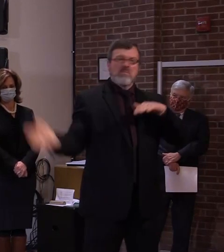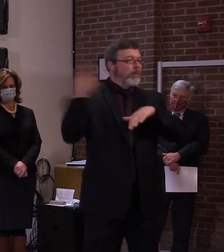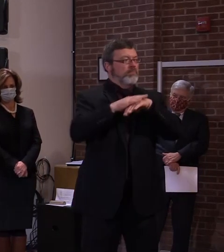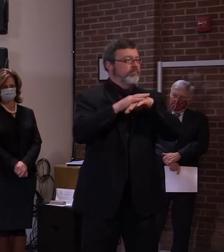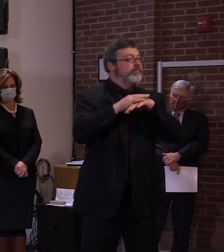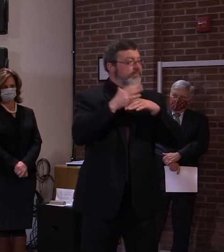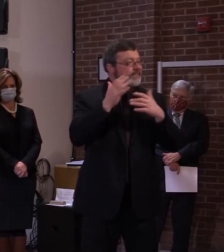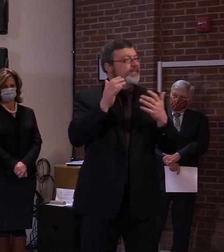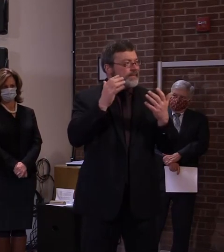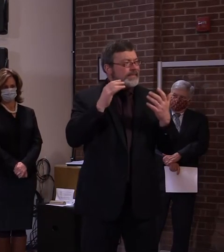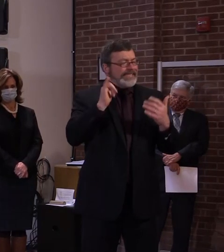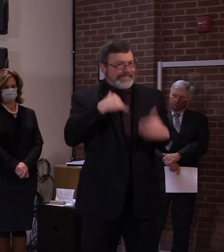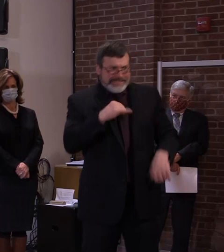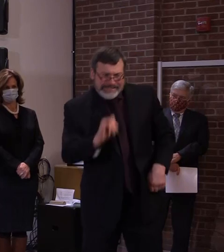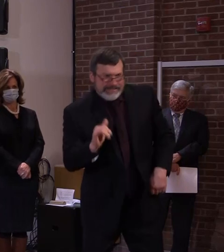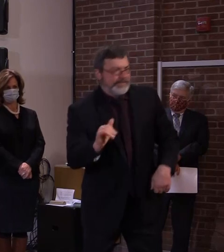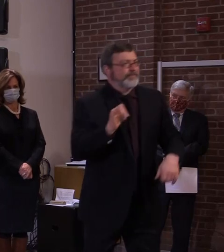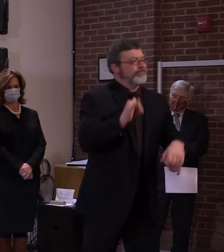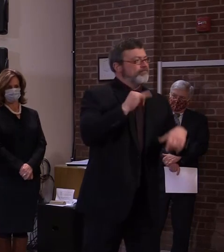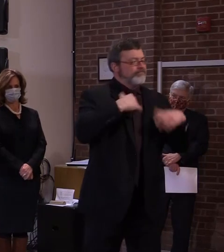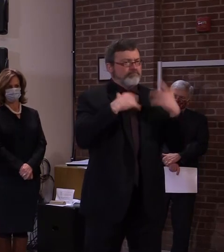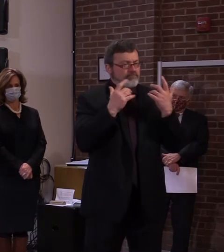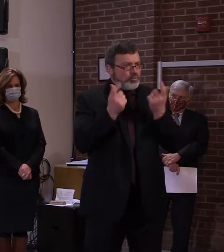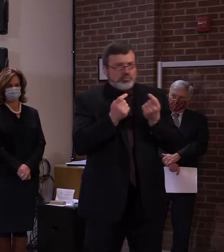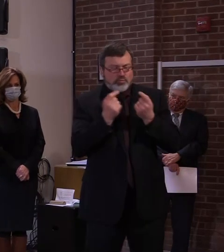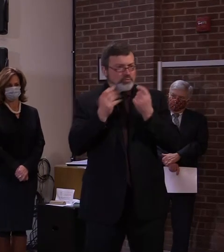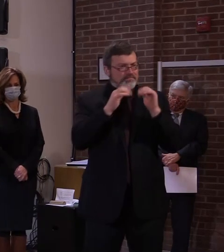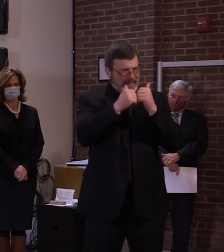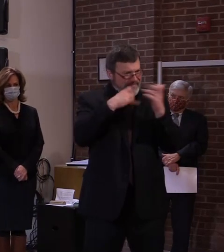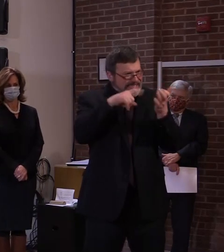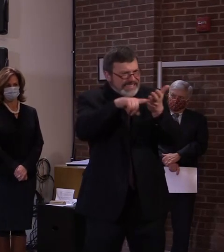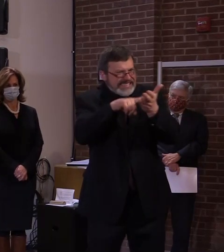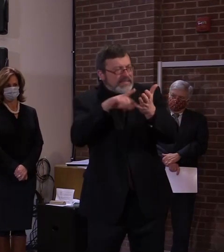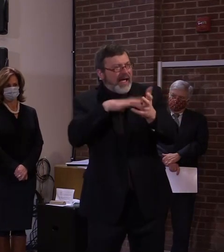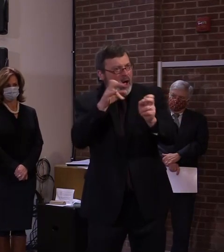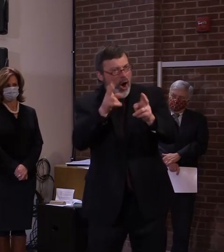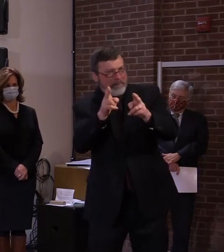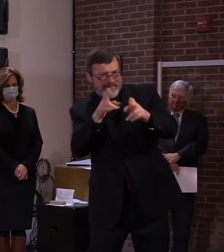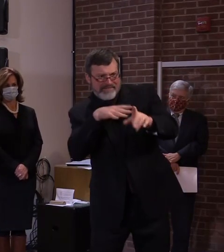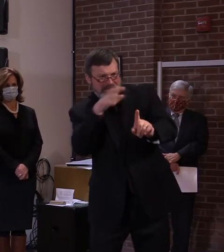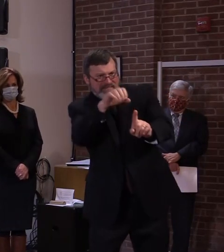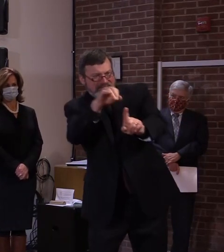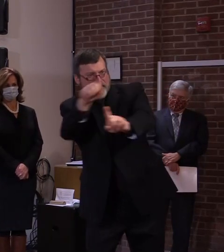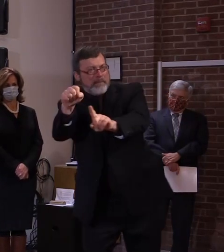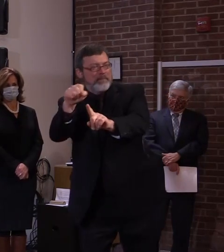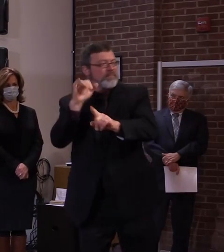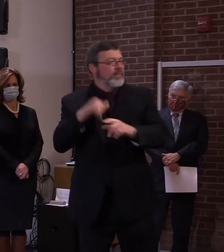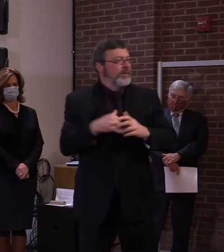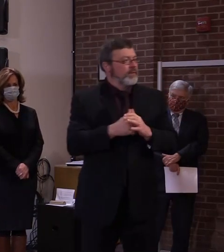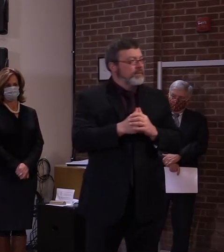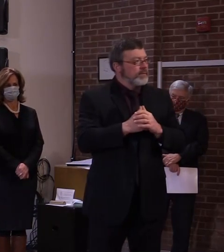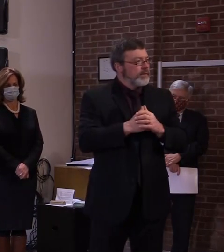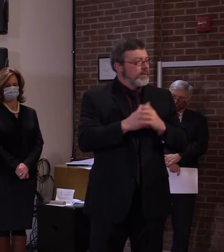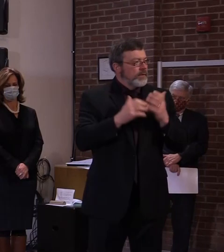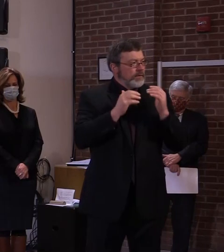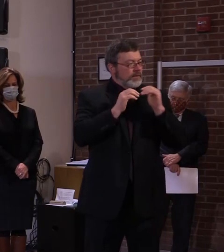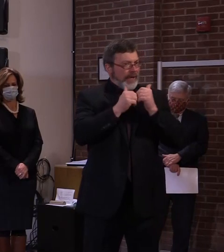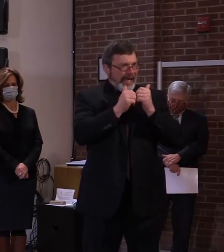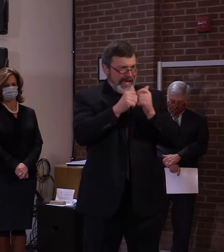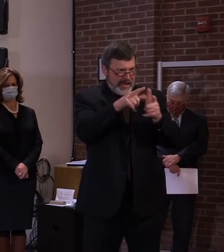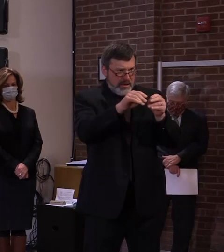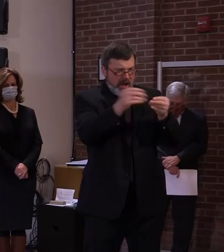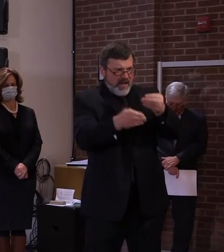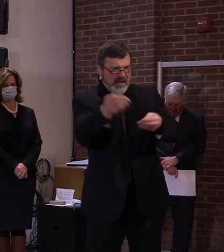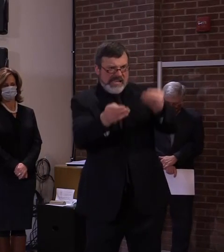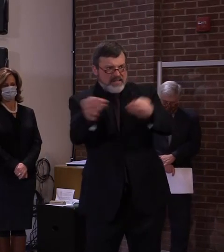experience with Delta, particularly as we consider this idea of speed of contagion relative to some of our processes in schools,